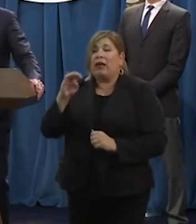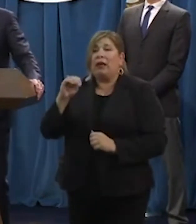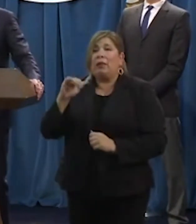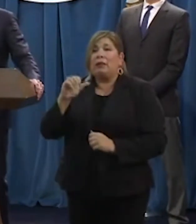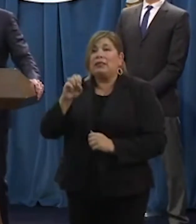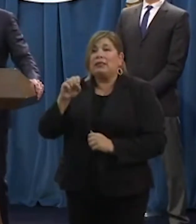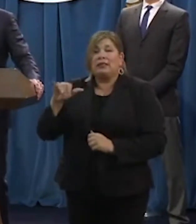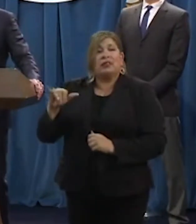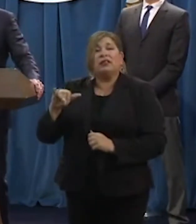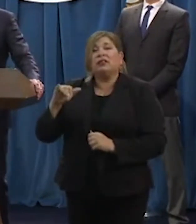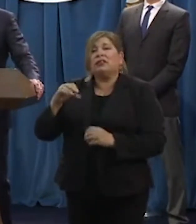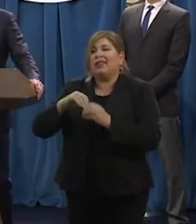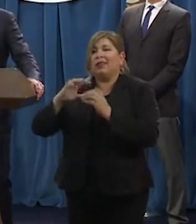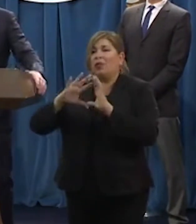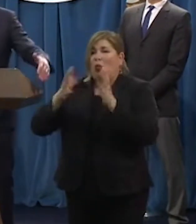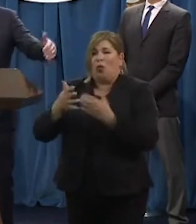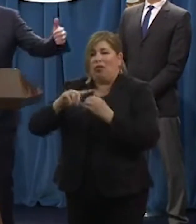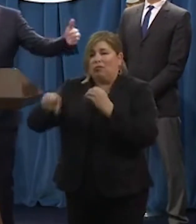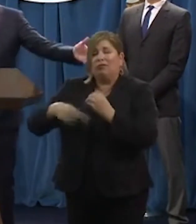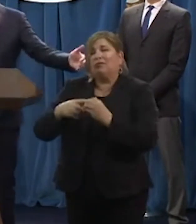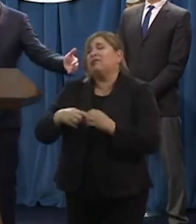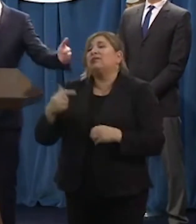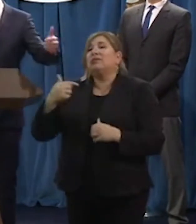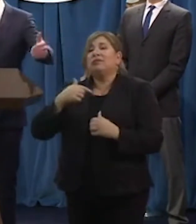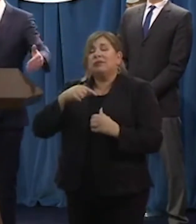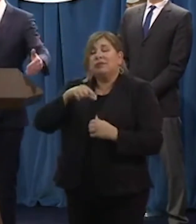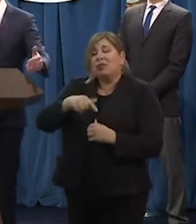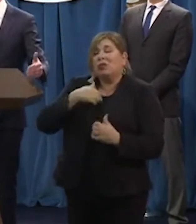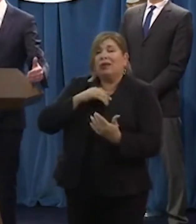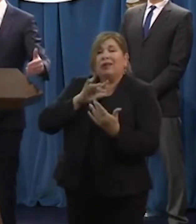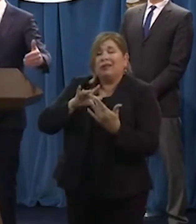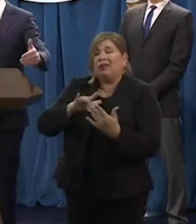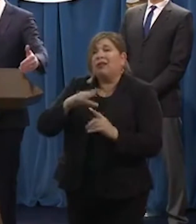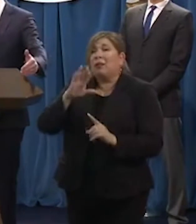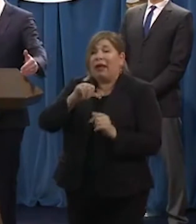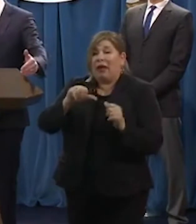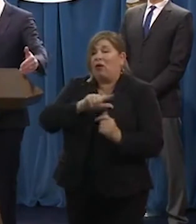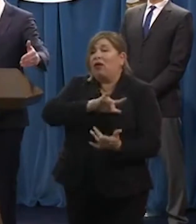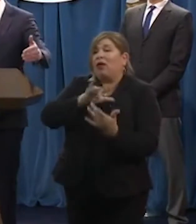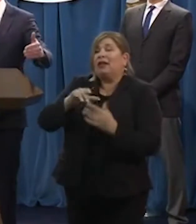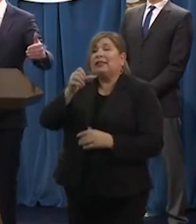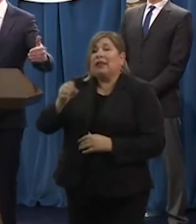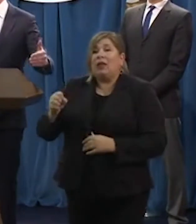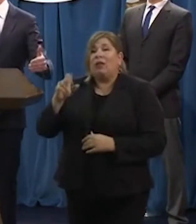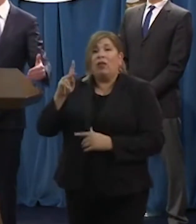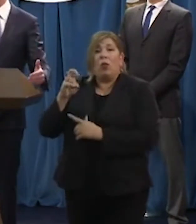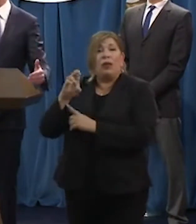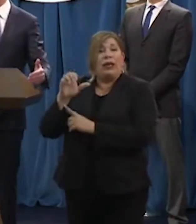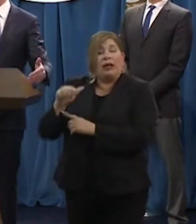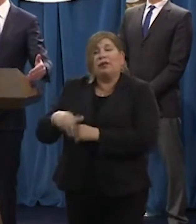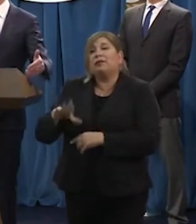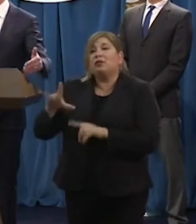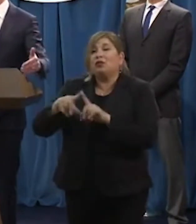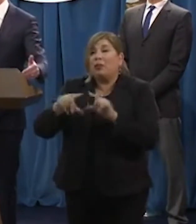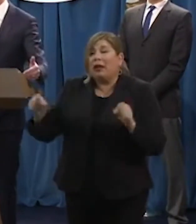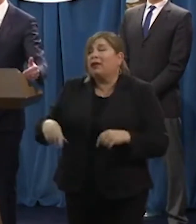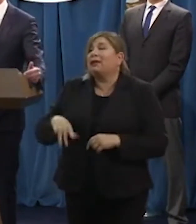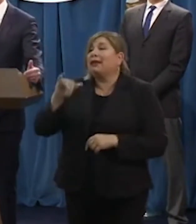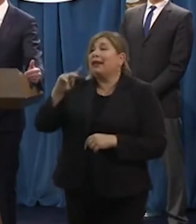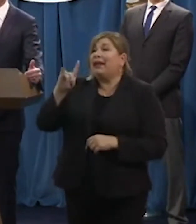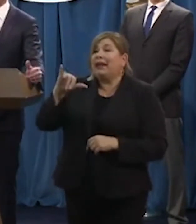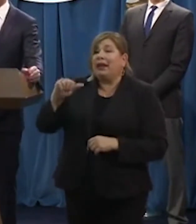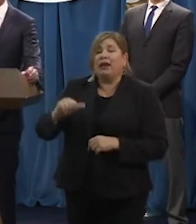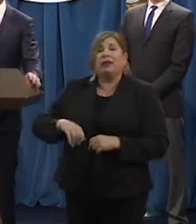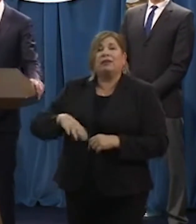in the Bay Area that we have been in contact with, the embassy of Korea, South Korea, Japan, India,